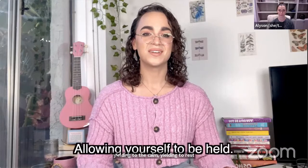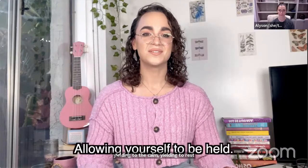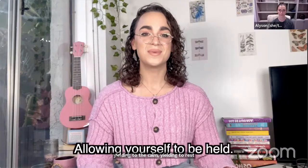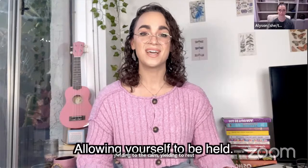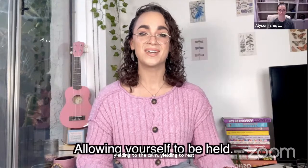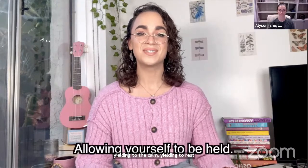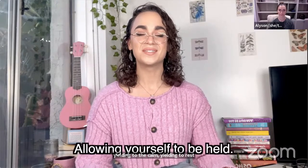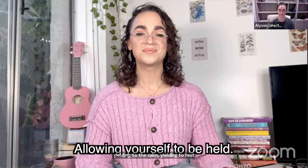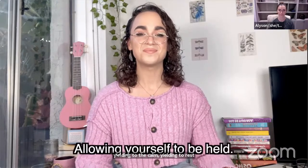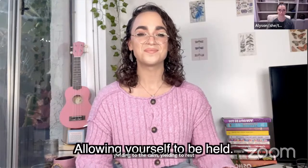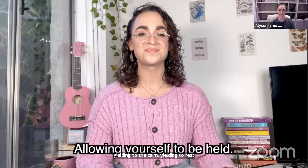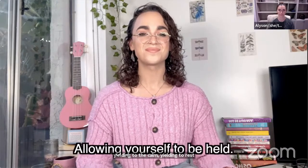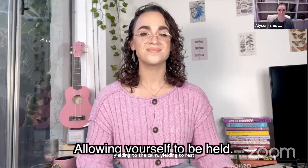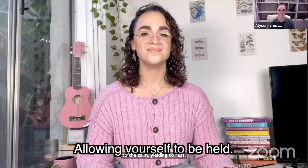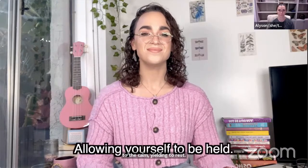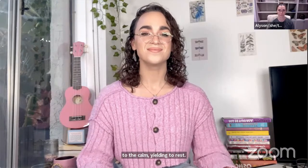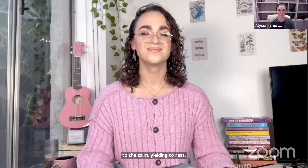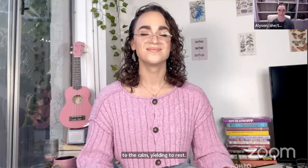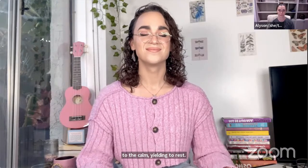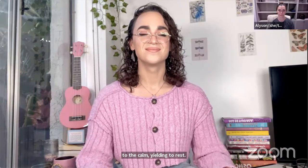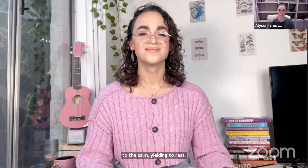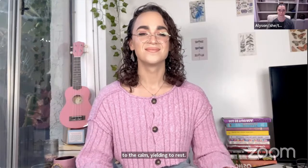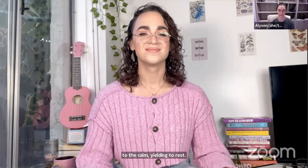allowing yourself to be held,